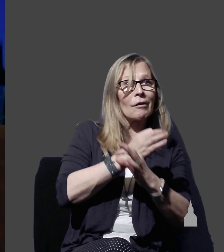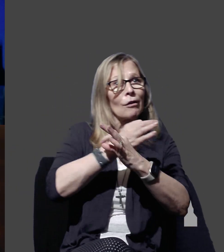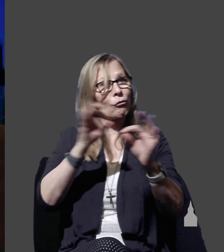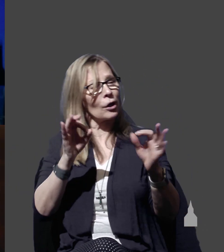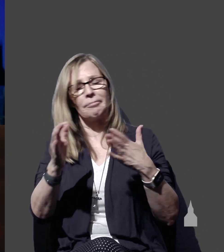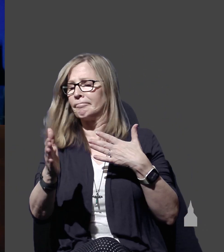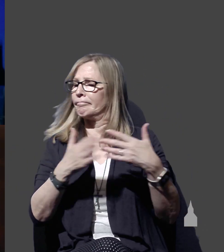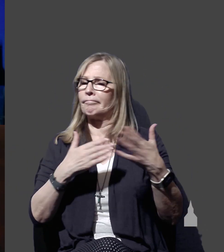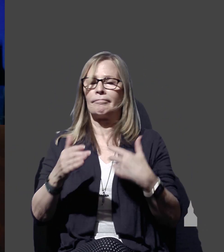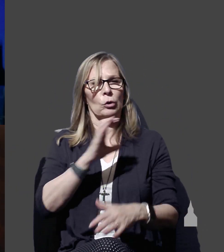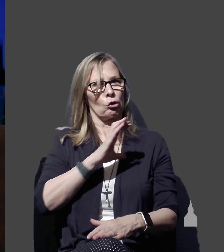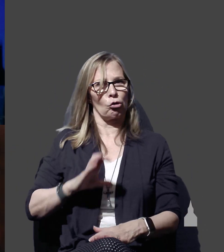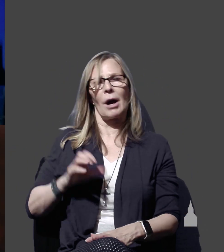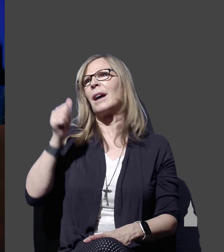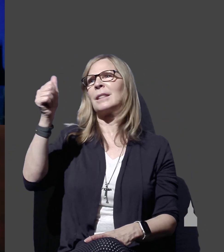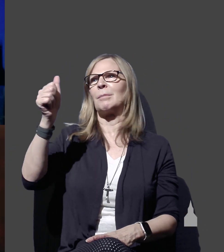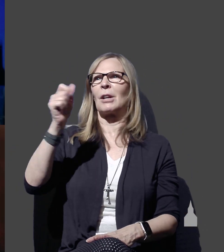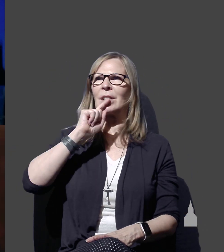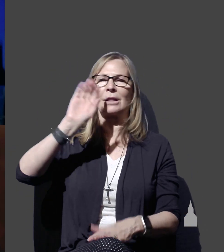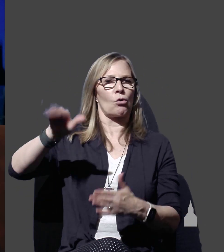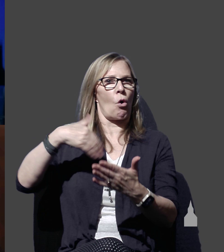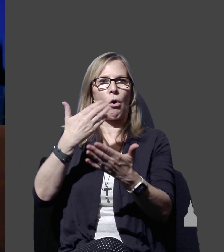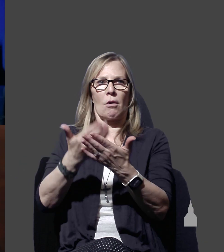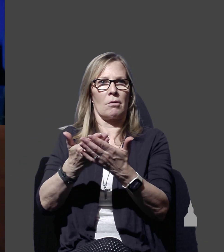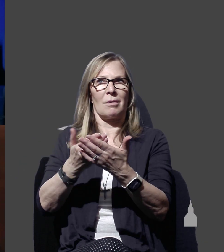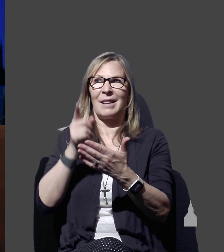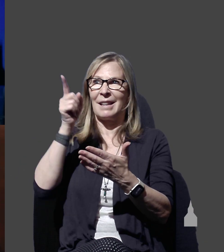but Christ is all and in all.